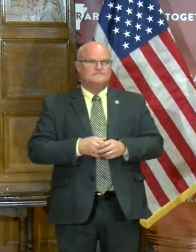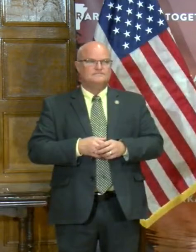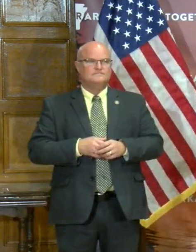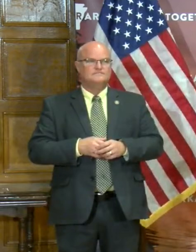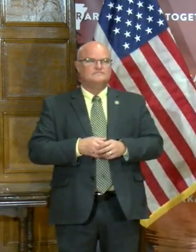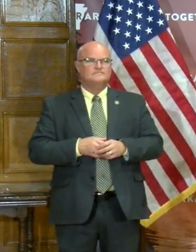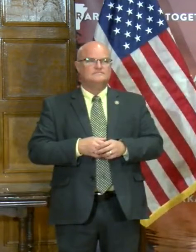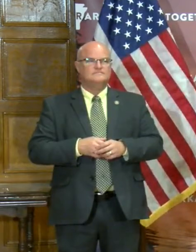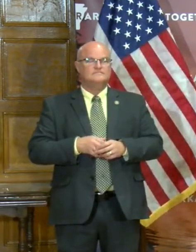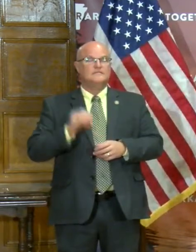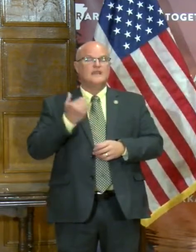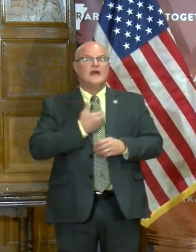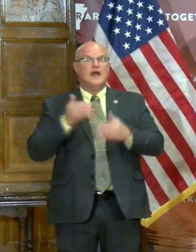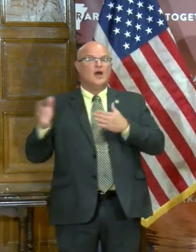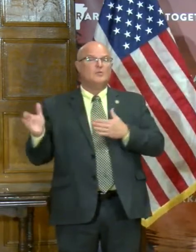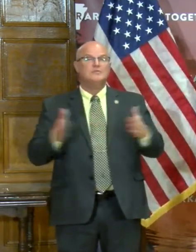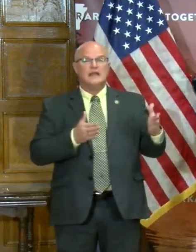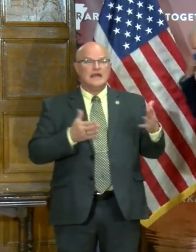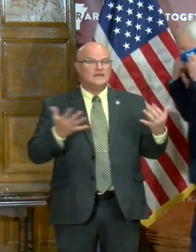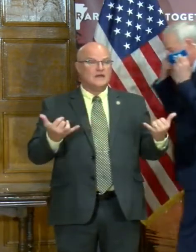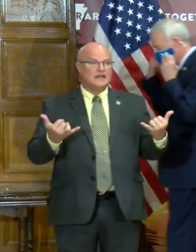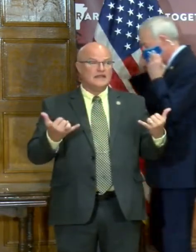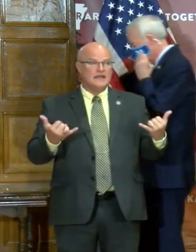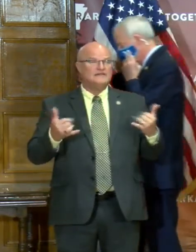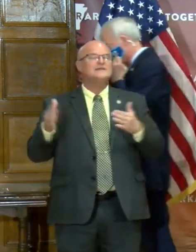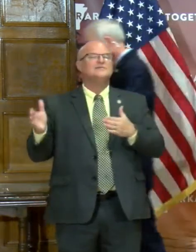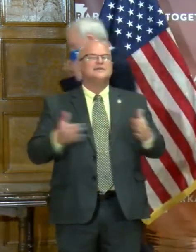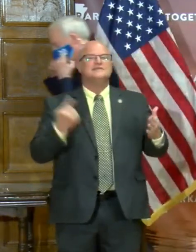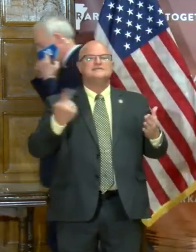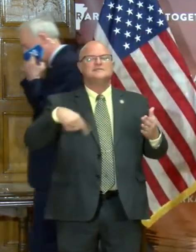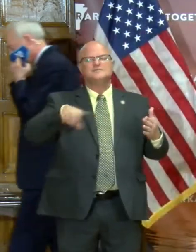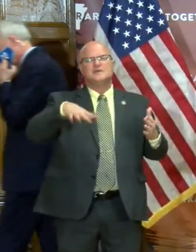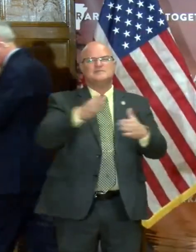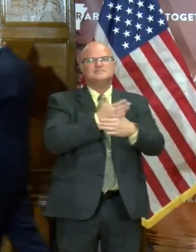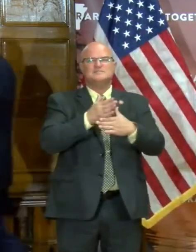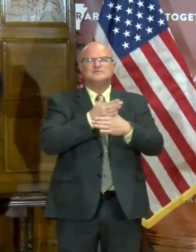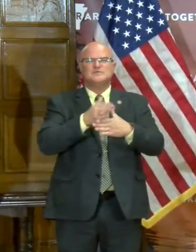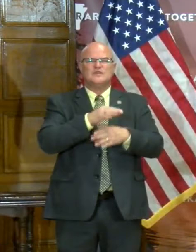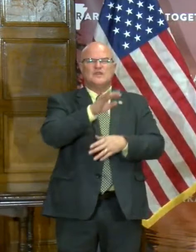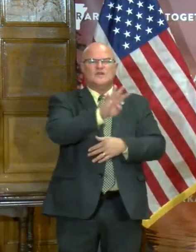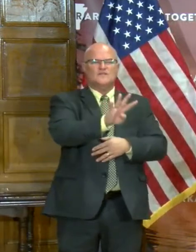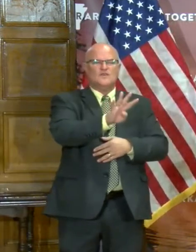to that. So our planning and modeling at this time is planning for somewhere between